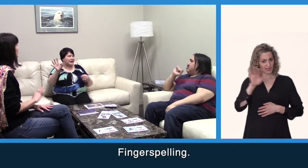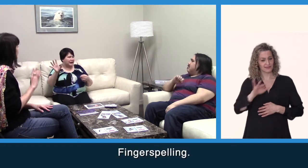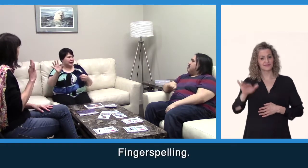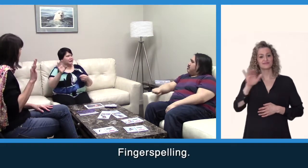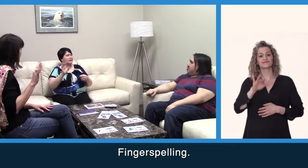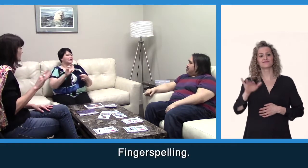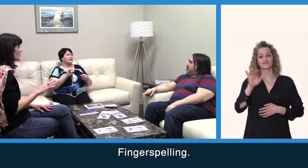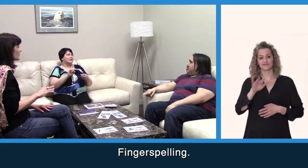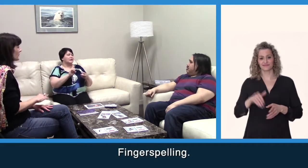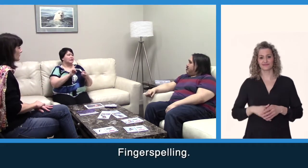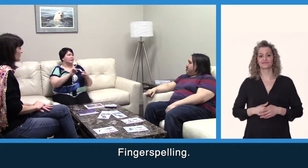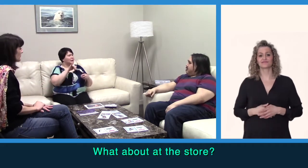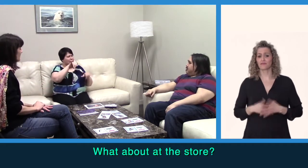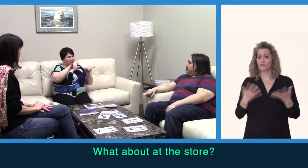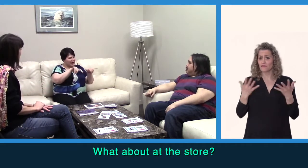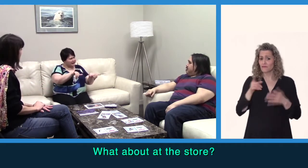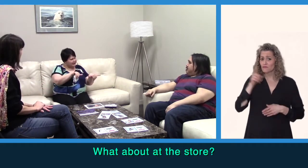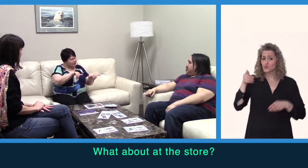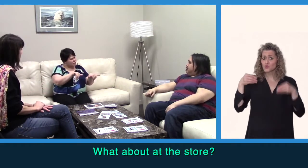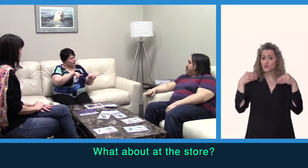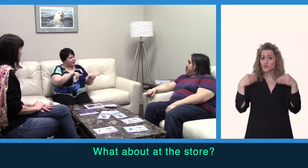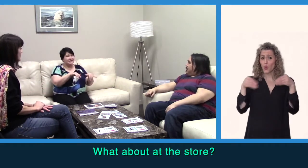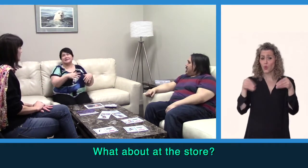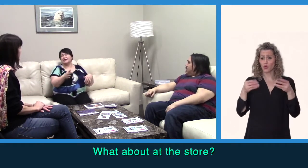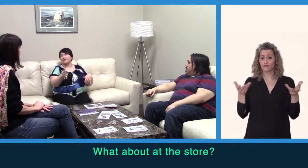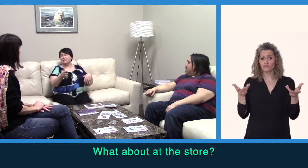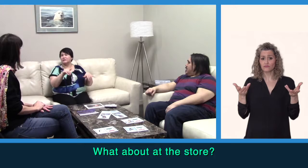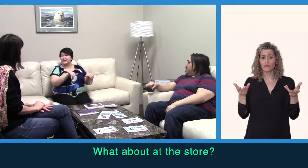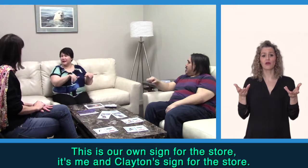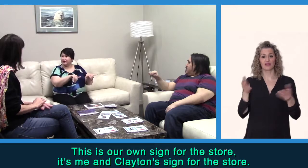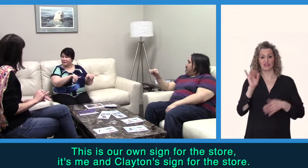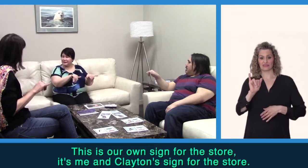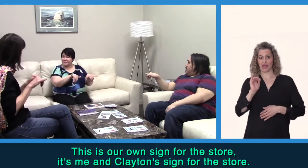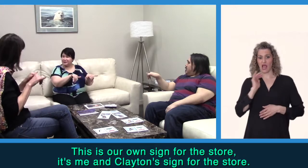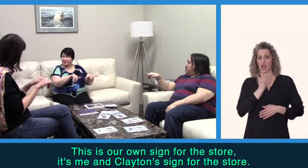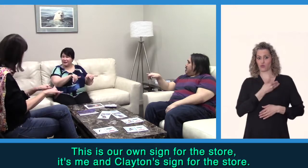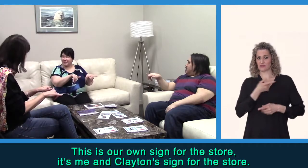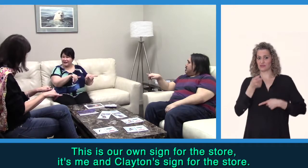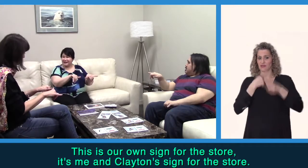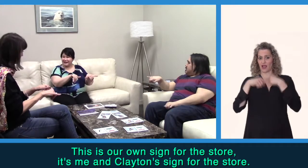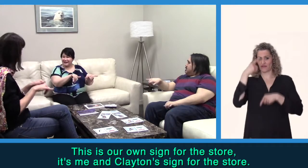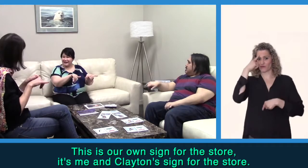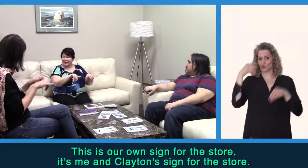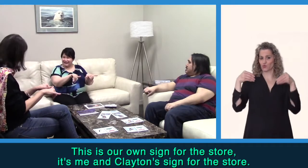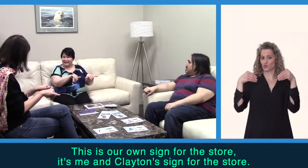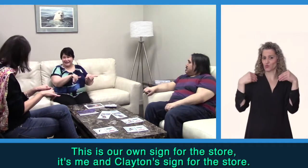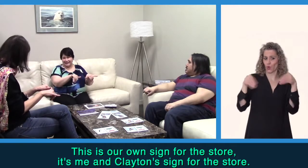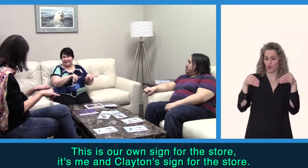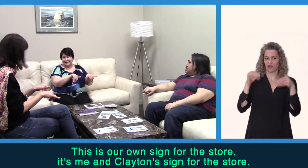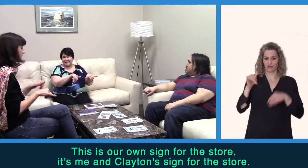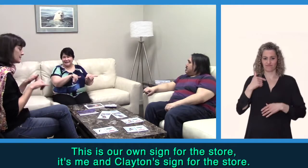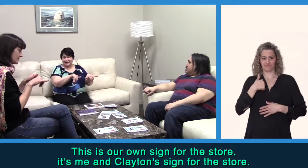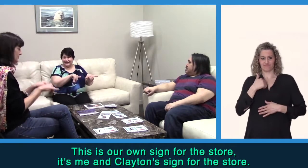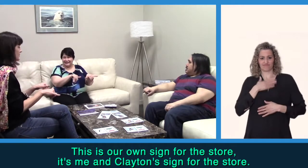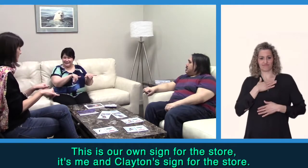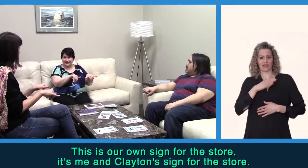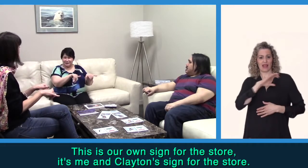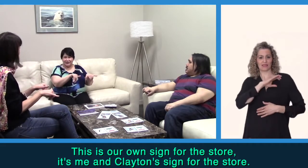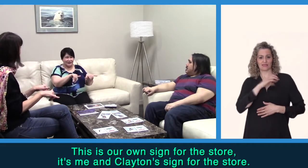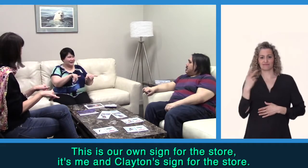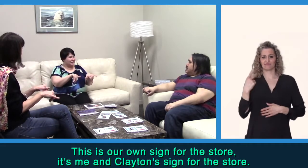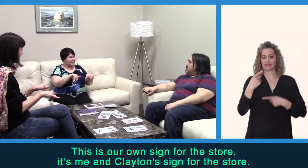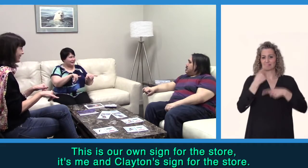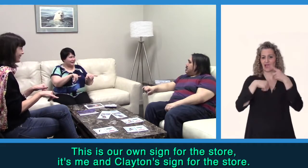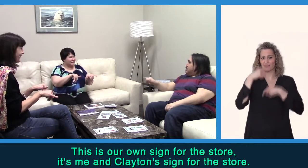Finger spelling. What about at the store? This is our own sign for the store. Oh, you and Clayton? Yeah. This is the Store.